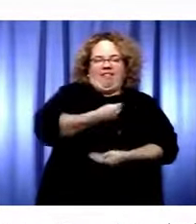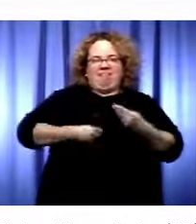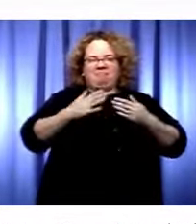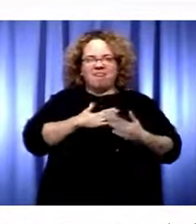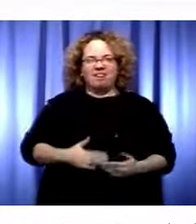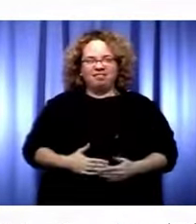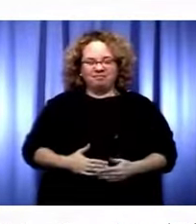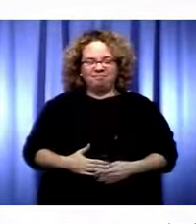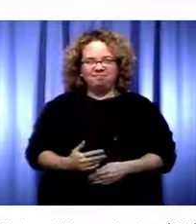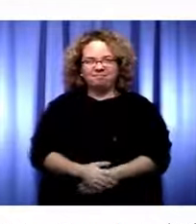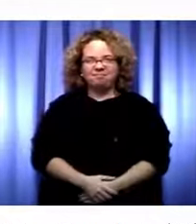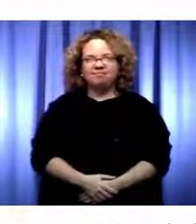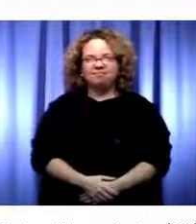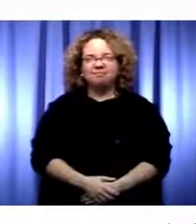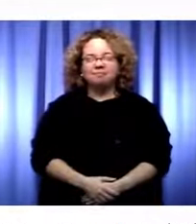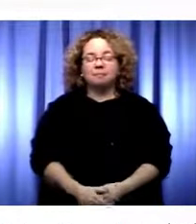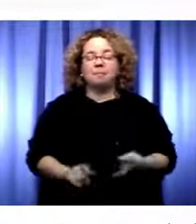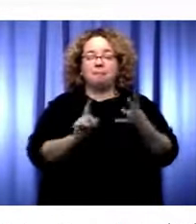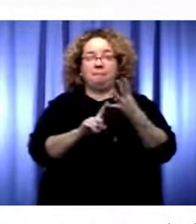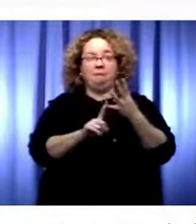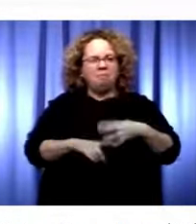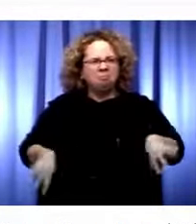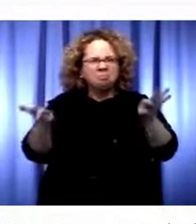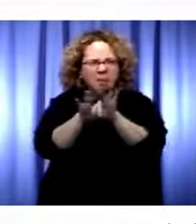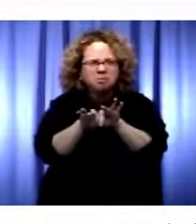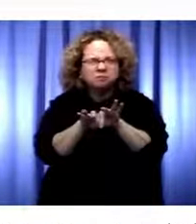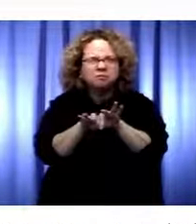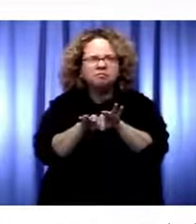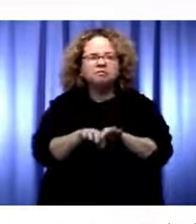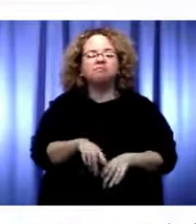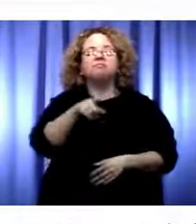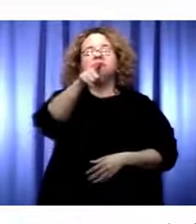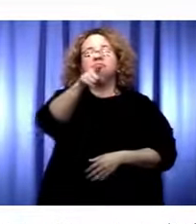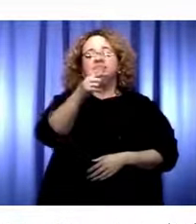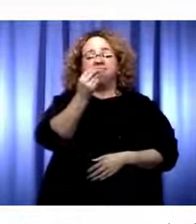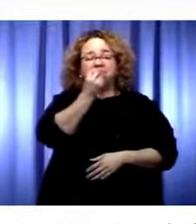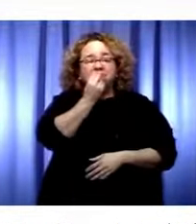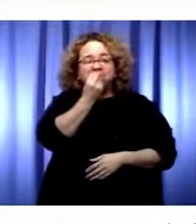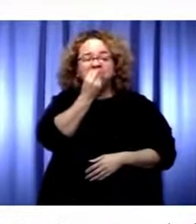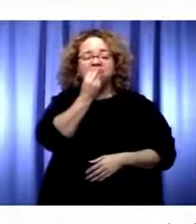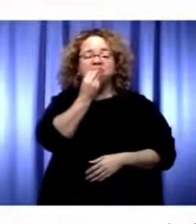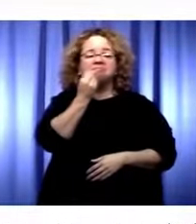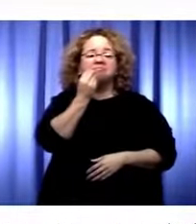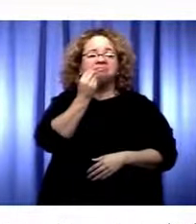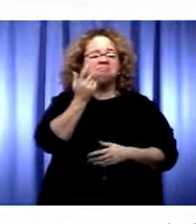The nutrients are absorbed through the stomach lining into the blood. And then also,